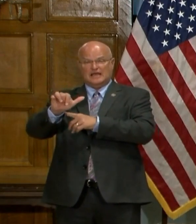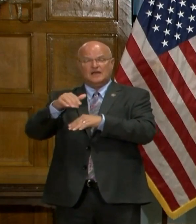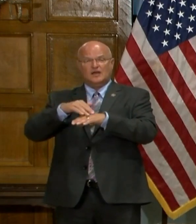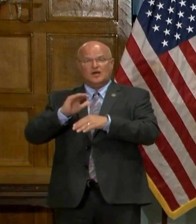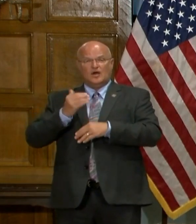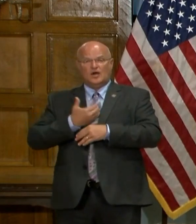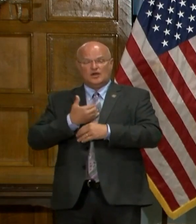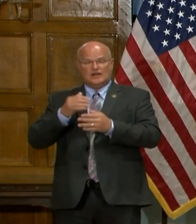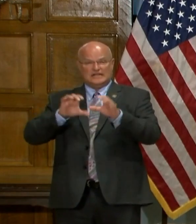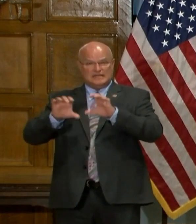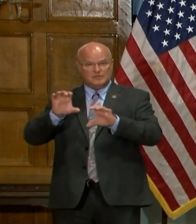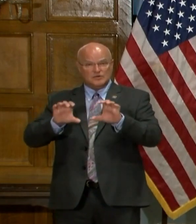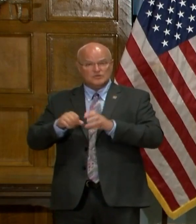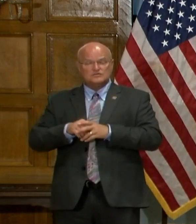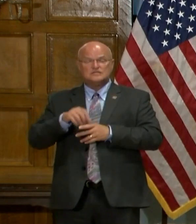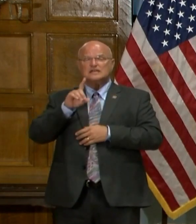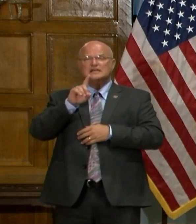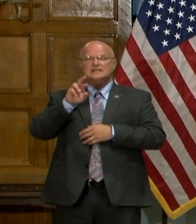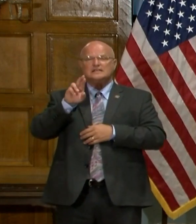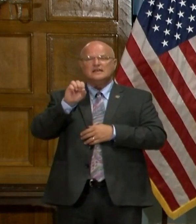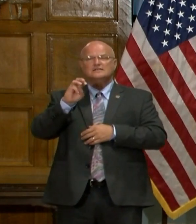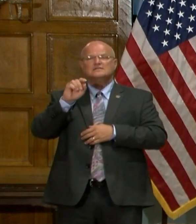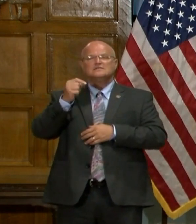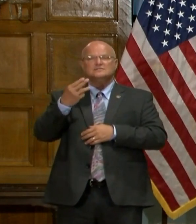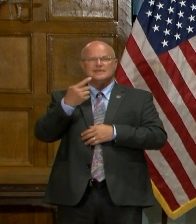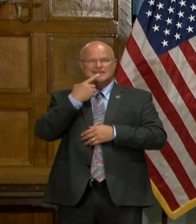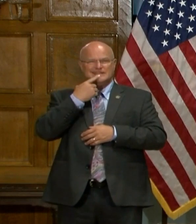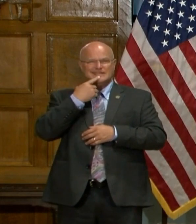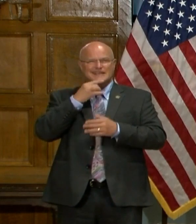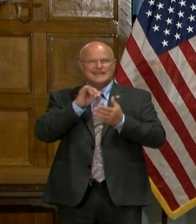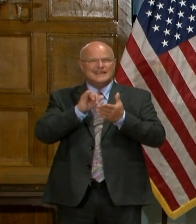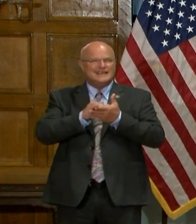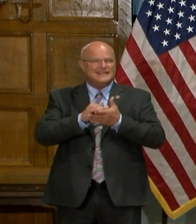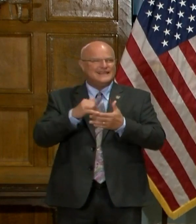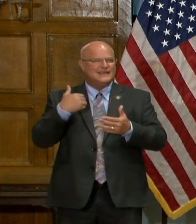reagents. Dr. Smith mentioned the other day that we had